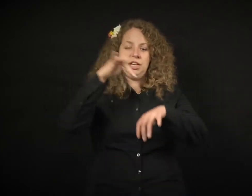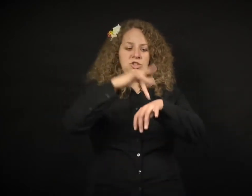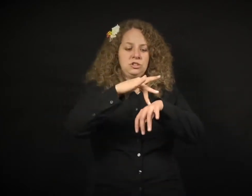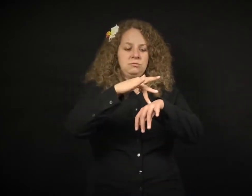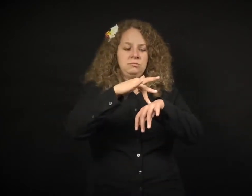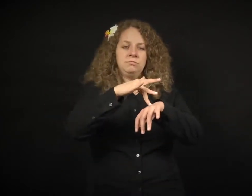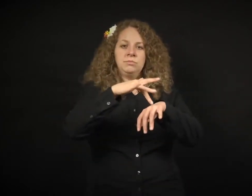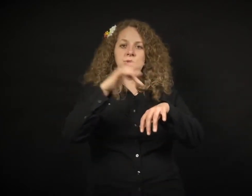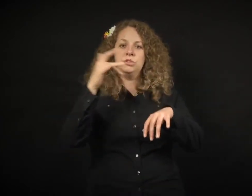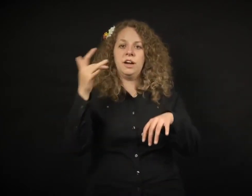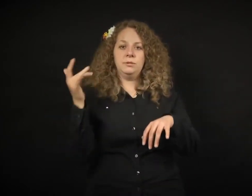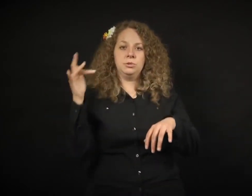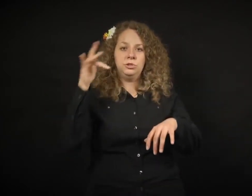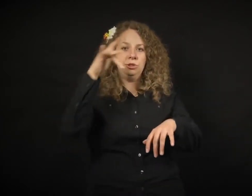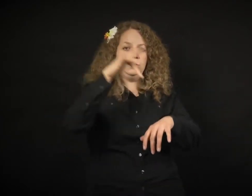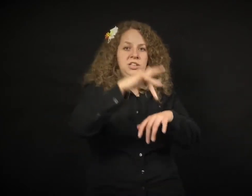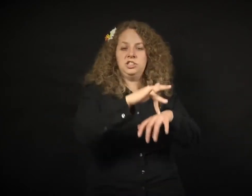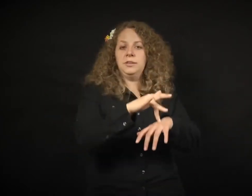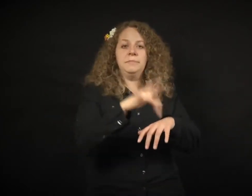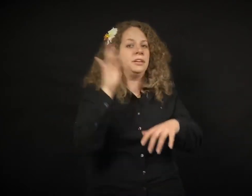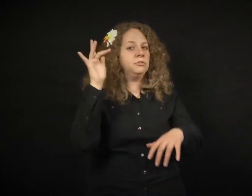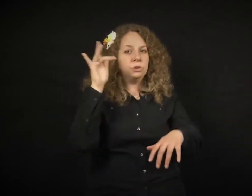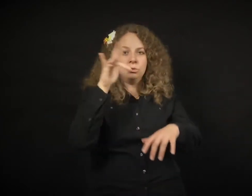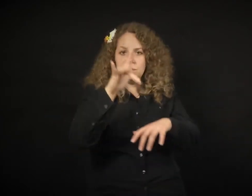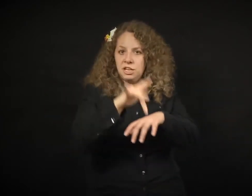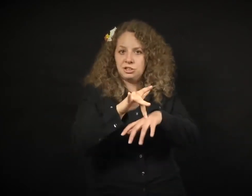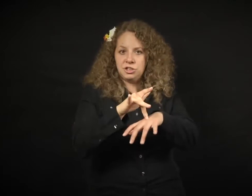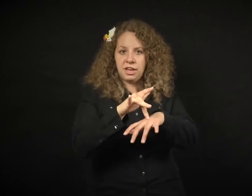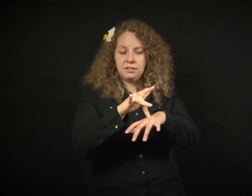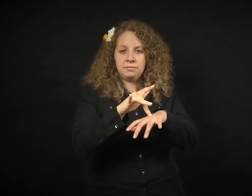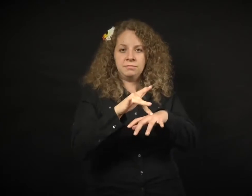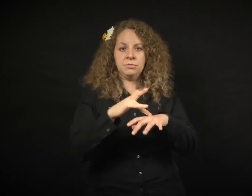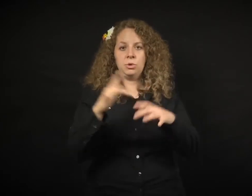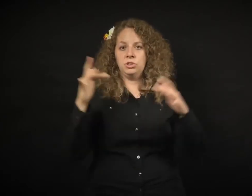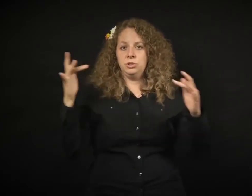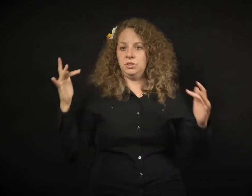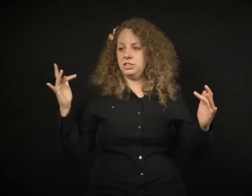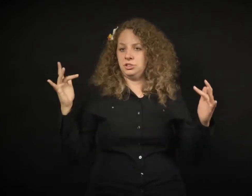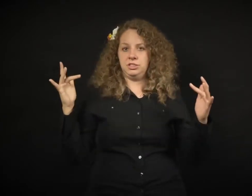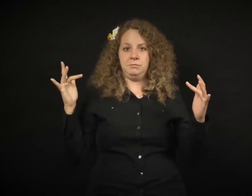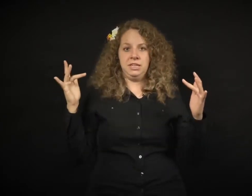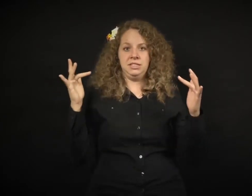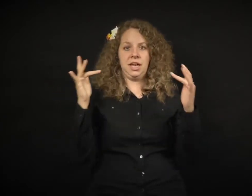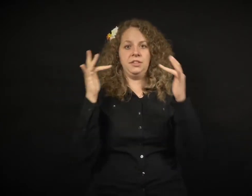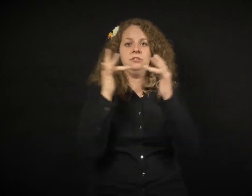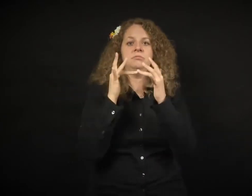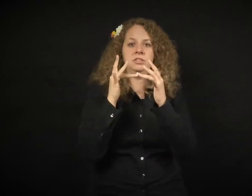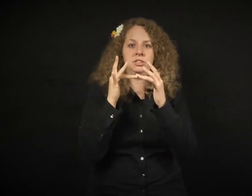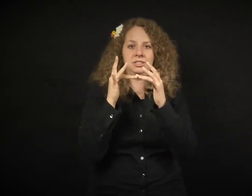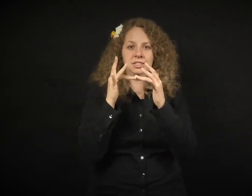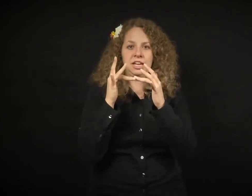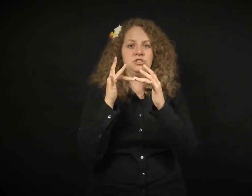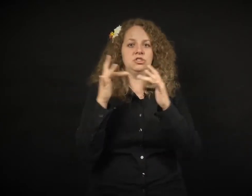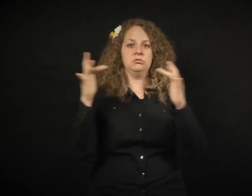Touch. So if I was going to touch something, don't touch that. Or two things are to meet together. They're to touch.